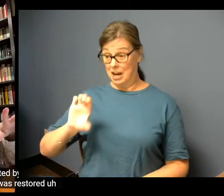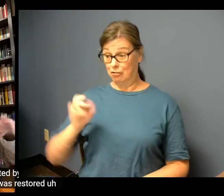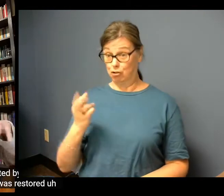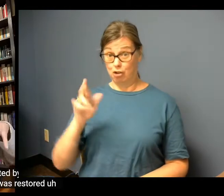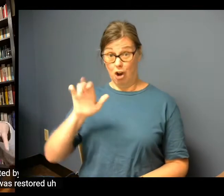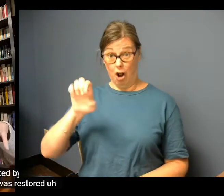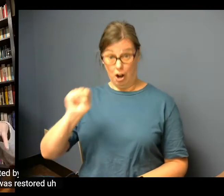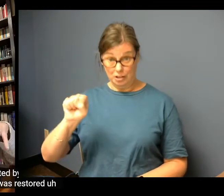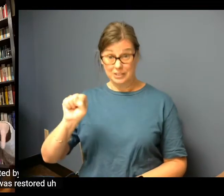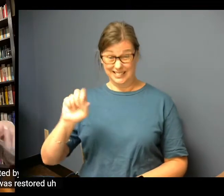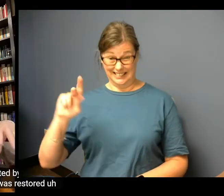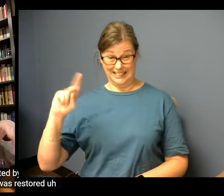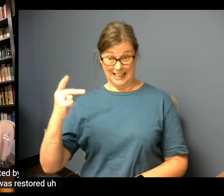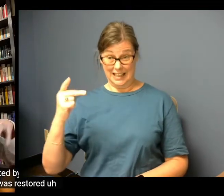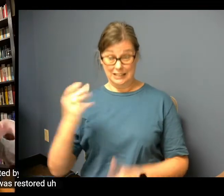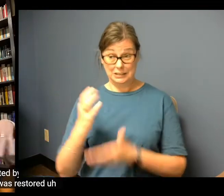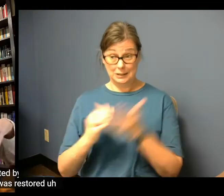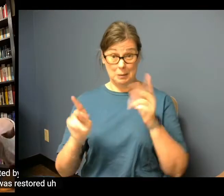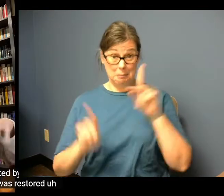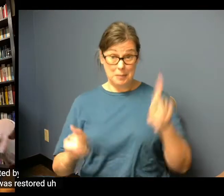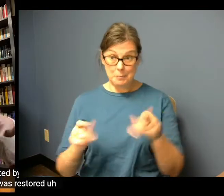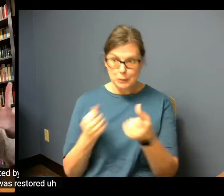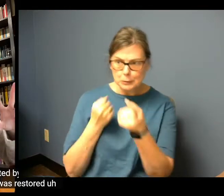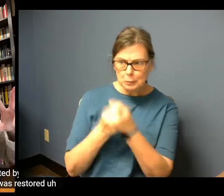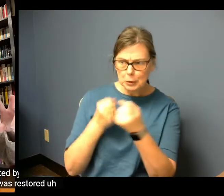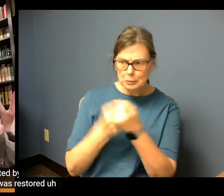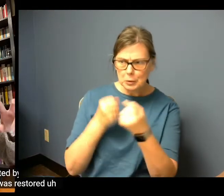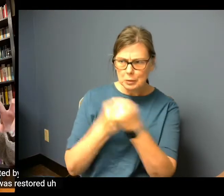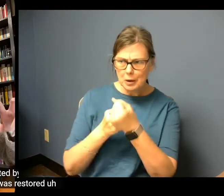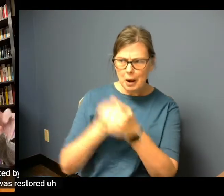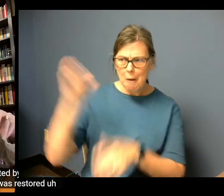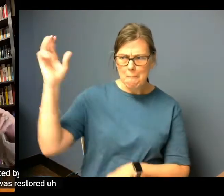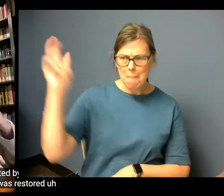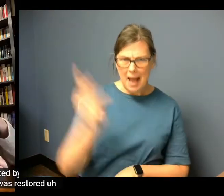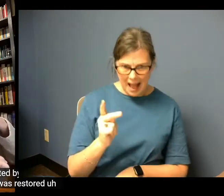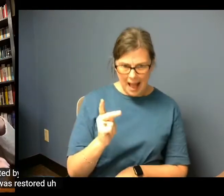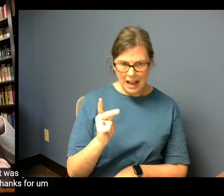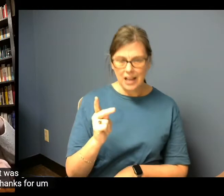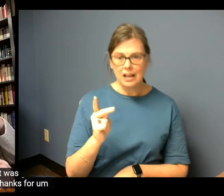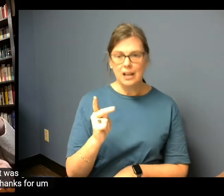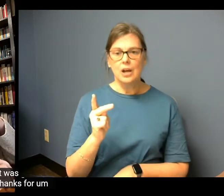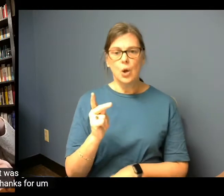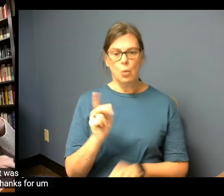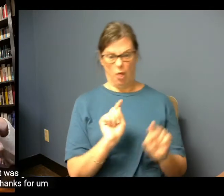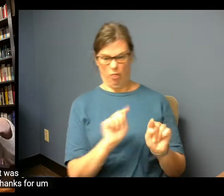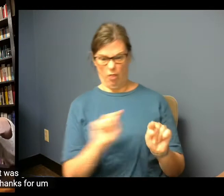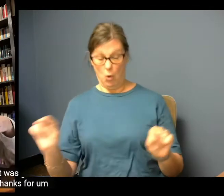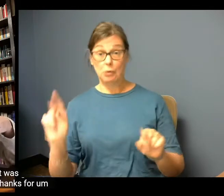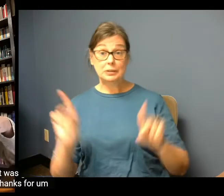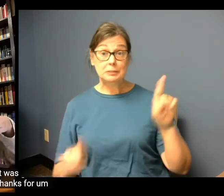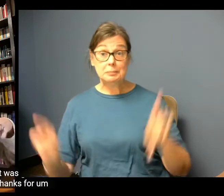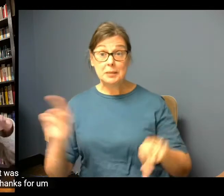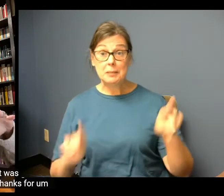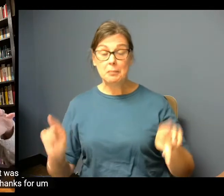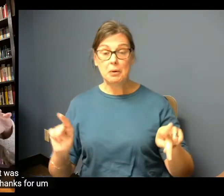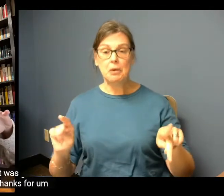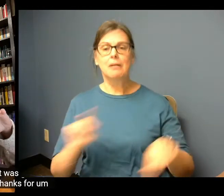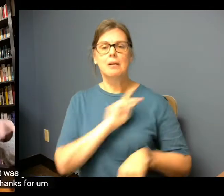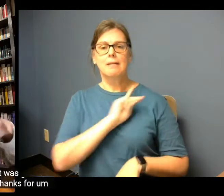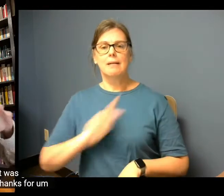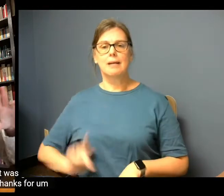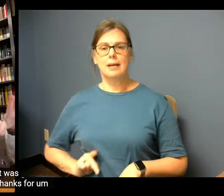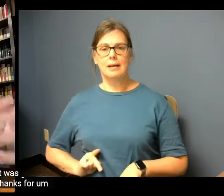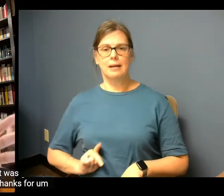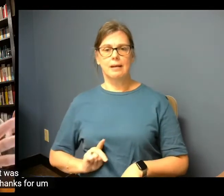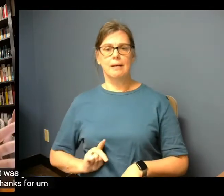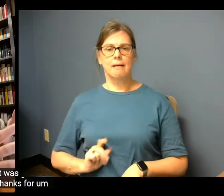by Charles II when he was when the monarchy was restored. And so these colonies are